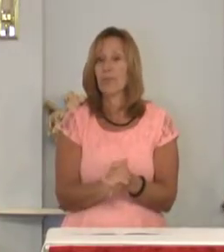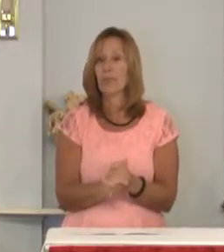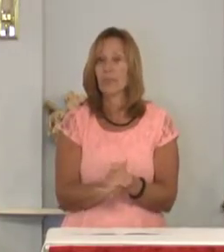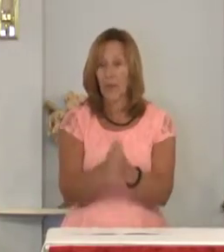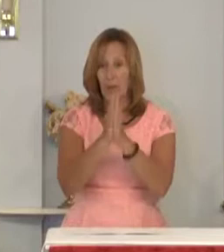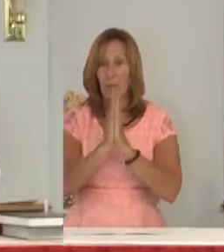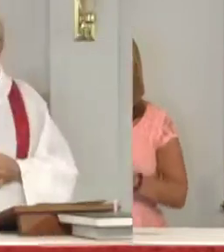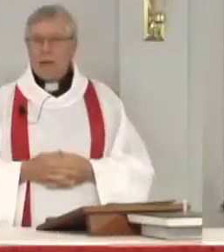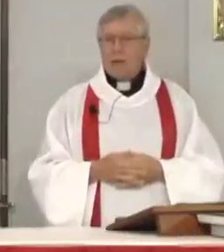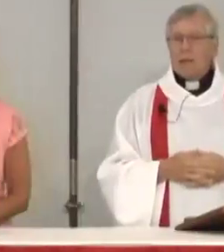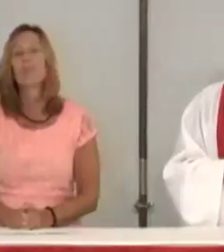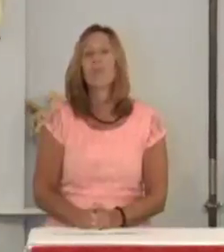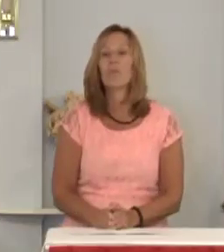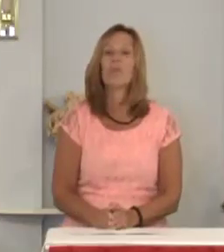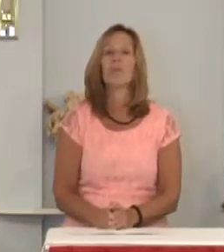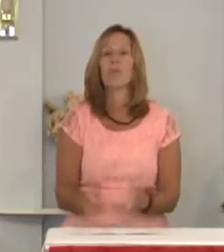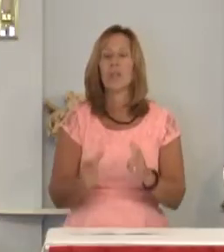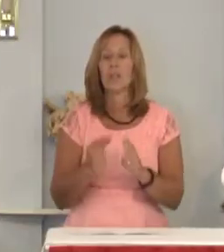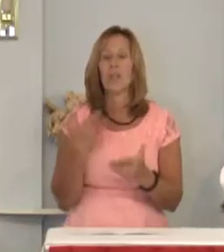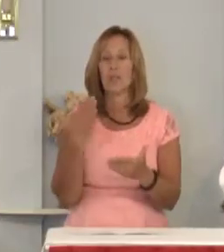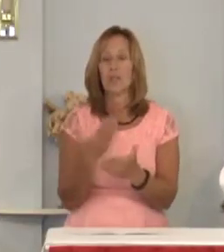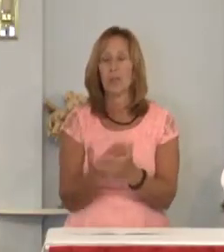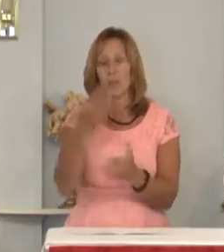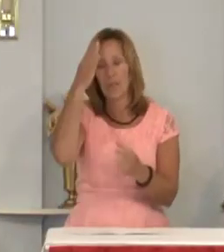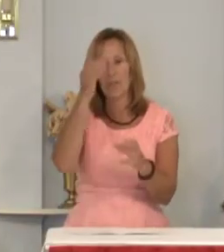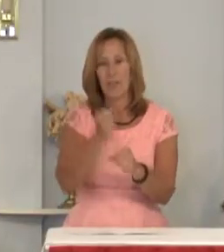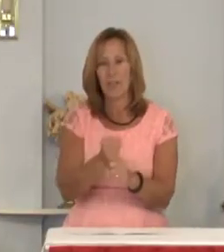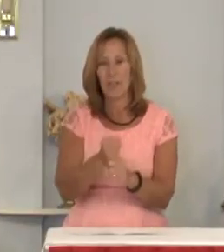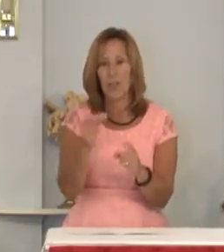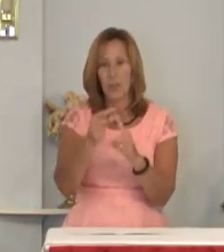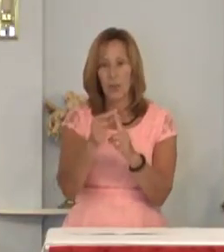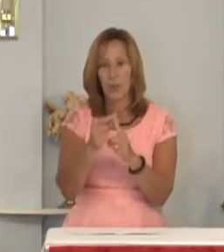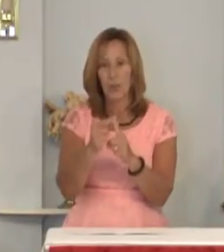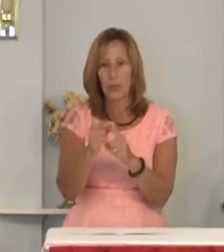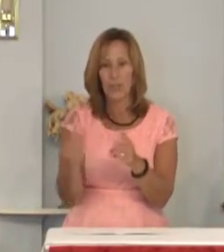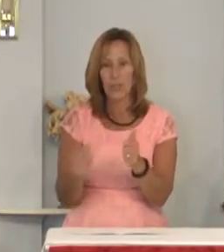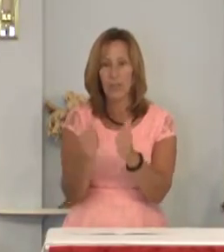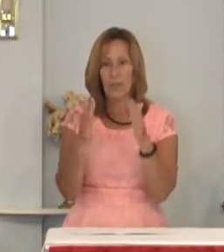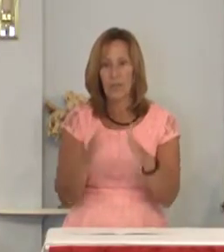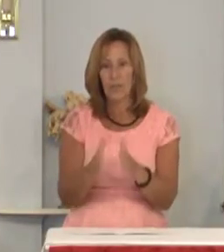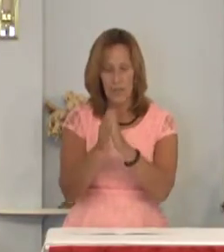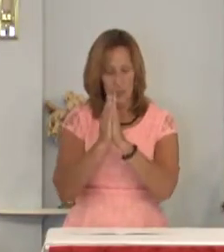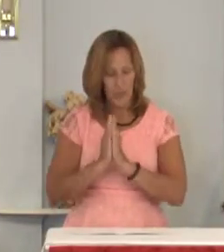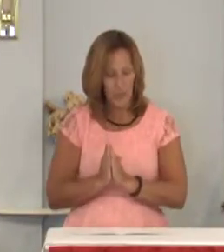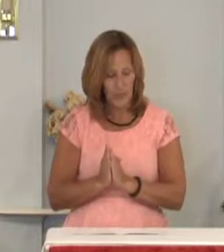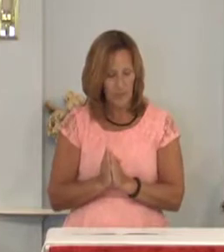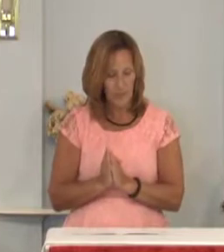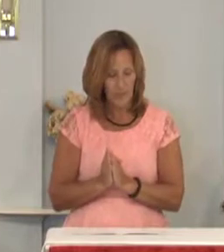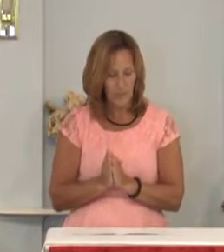Amen. Let us affirm our faith in the words of the Apostles Creed.